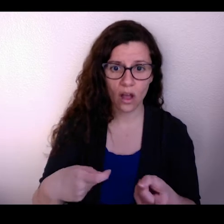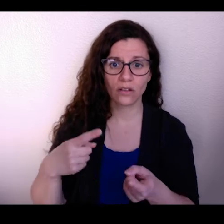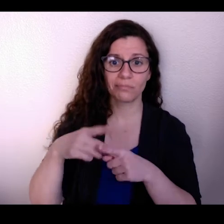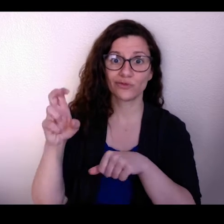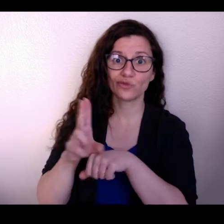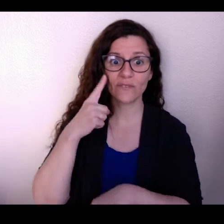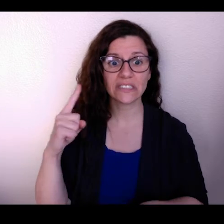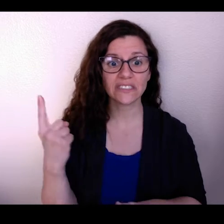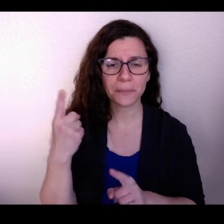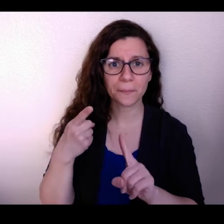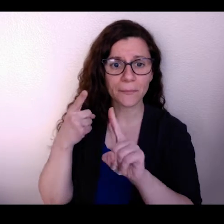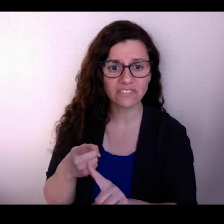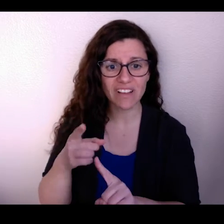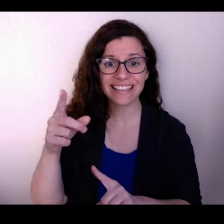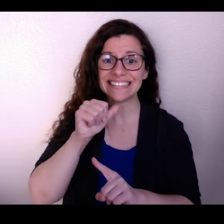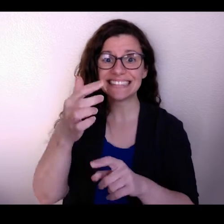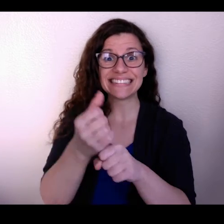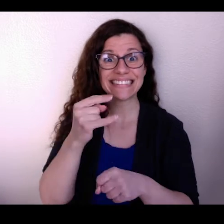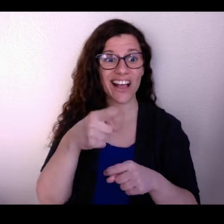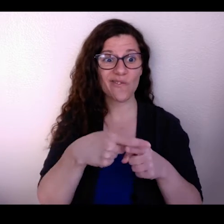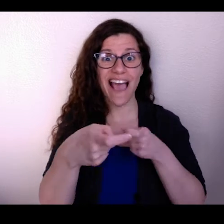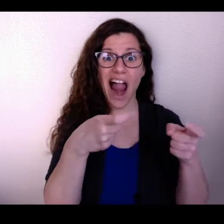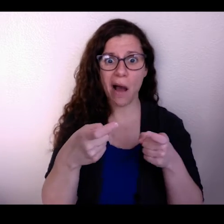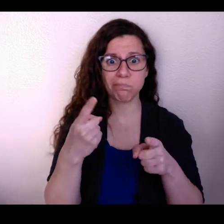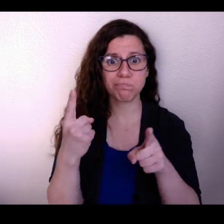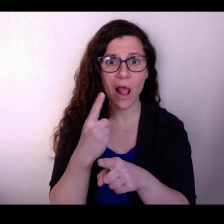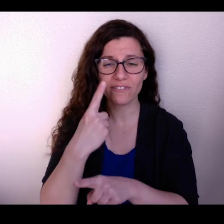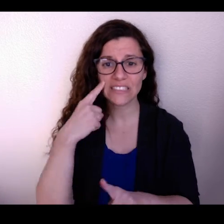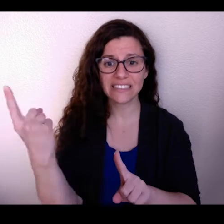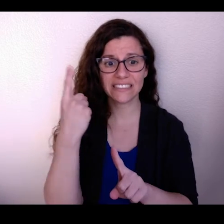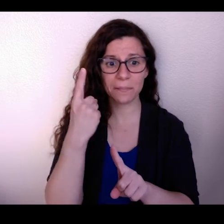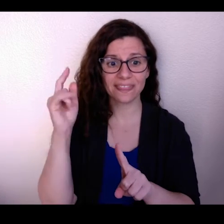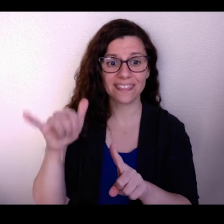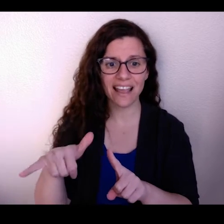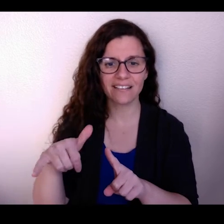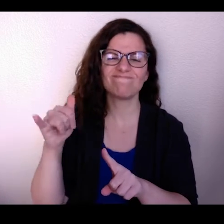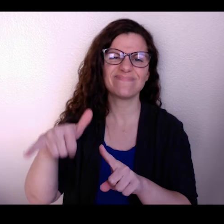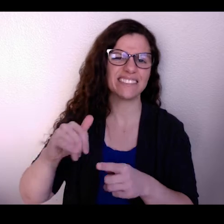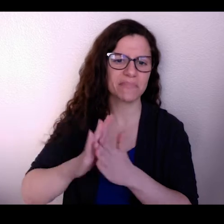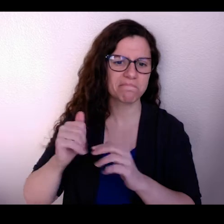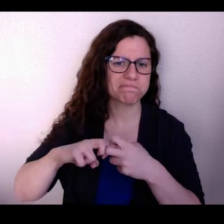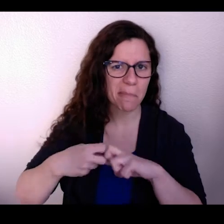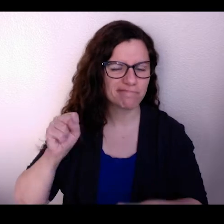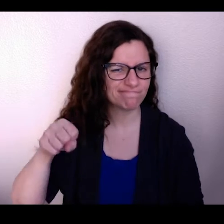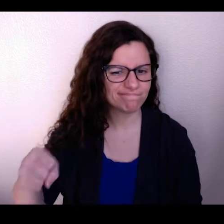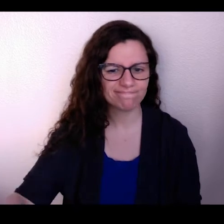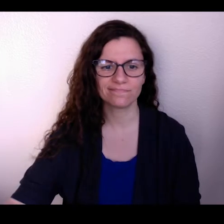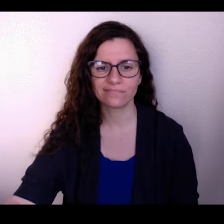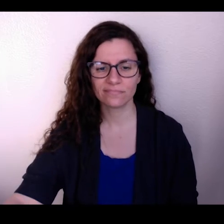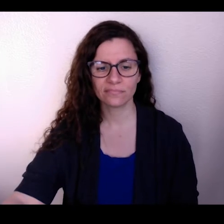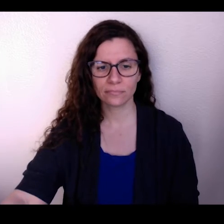a donation to be used for something, specific, and they didn't get handled properly, that is a